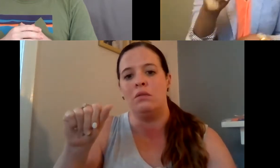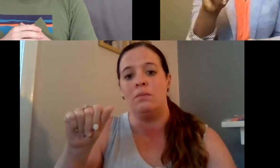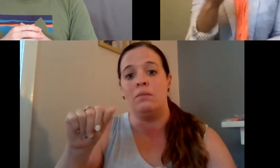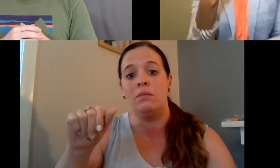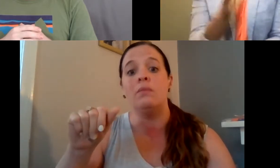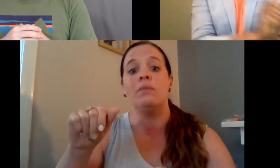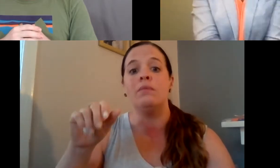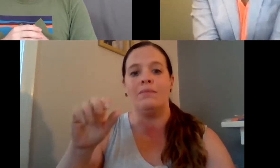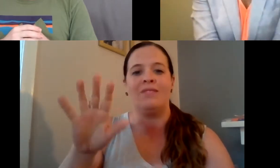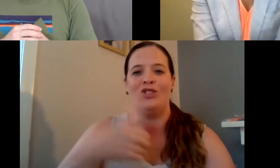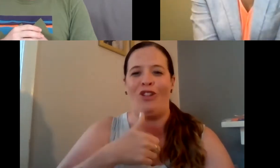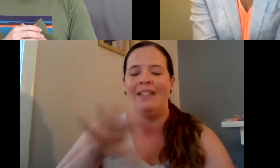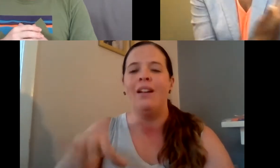ADA, thank you, the ADA.